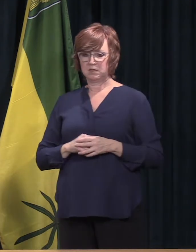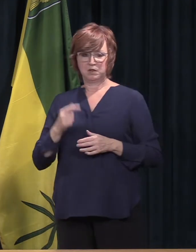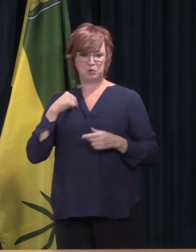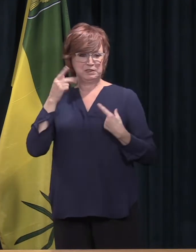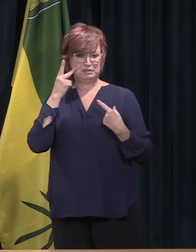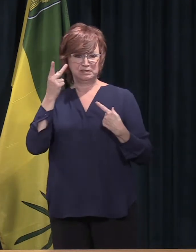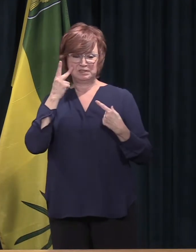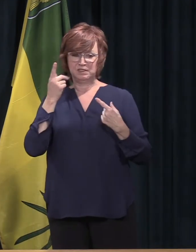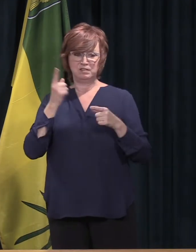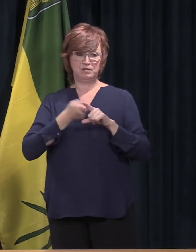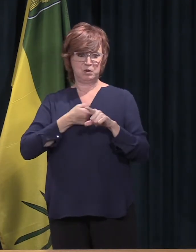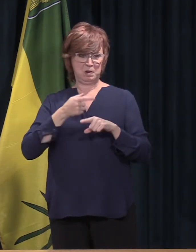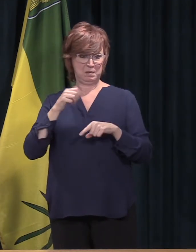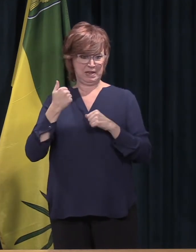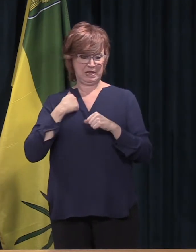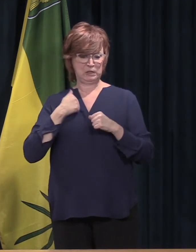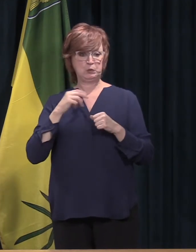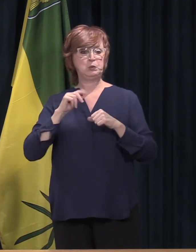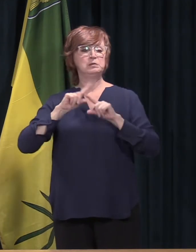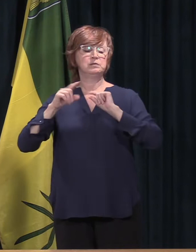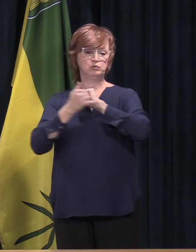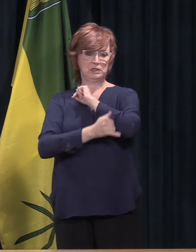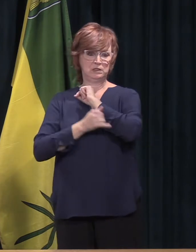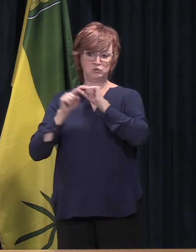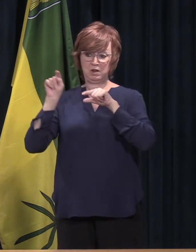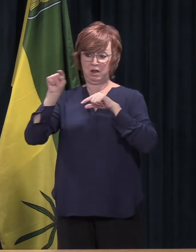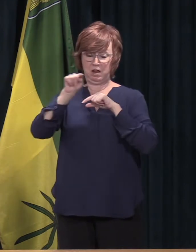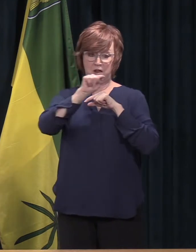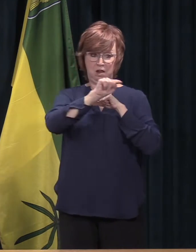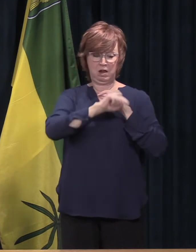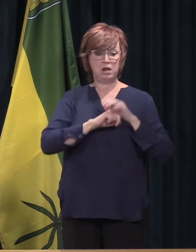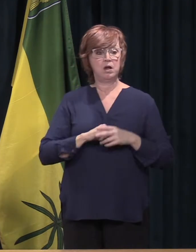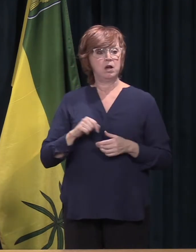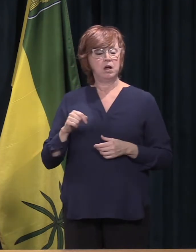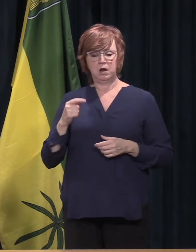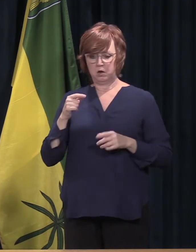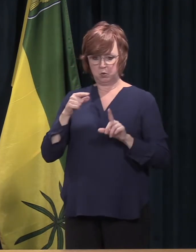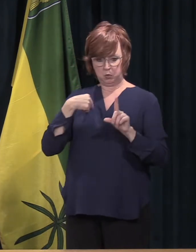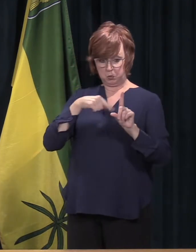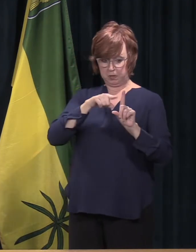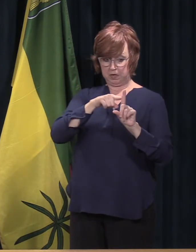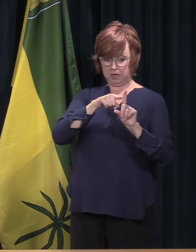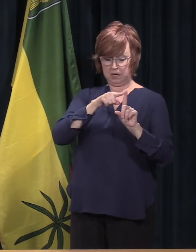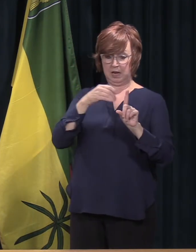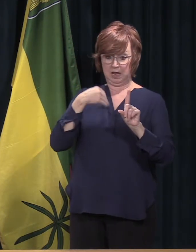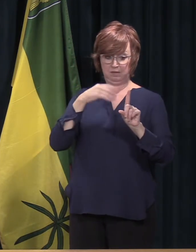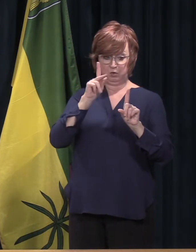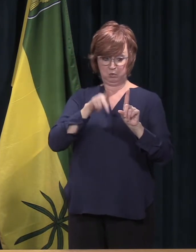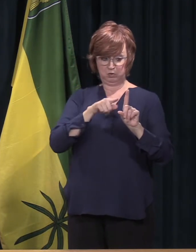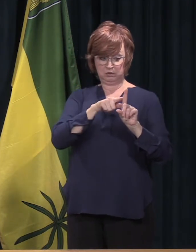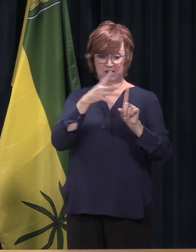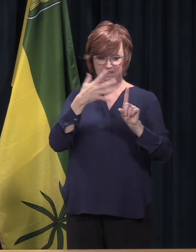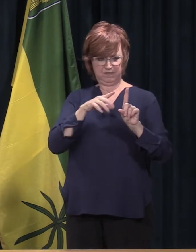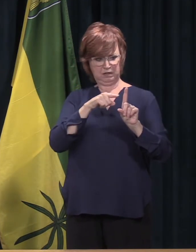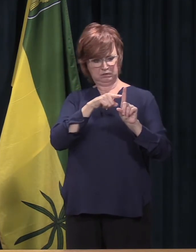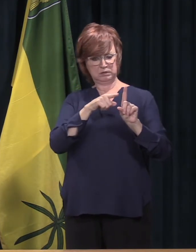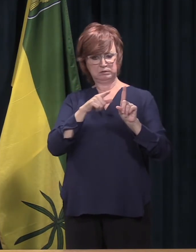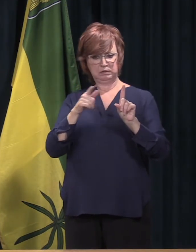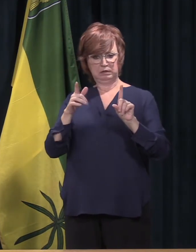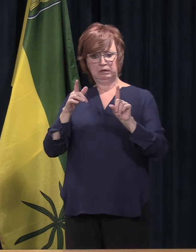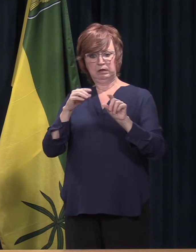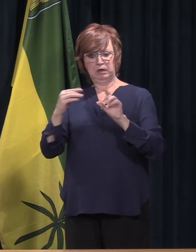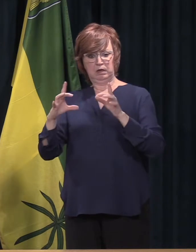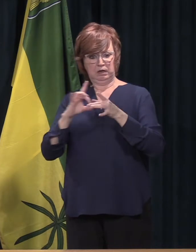cases, is that by testing someone who has been exposed is of no value, because the test